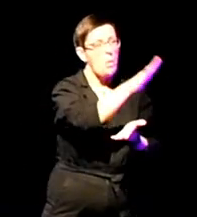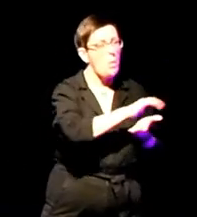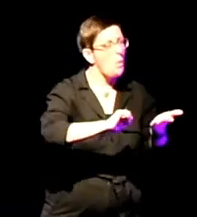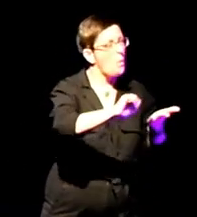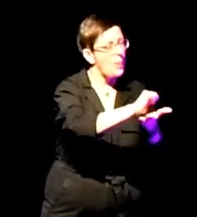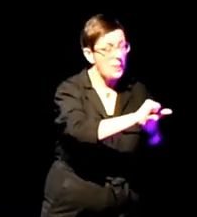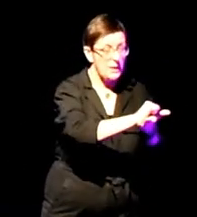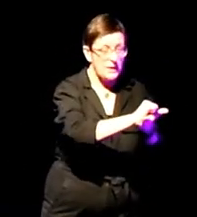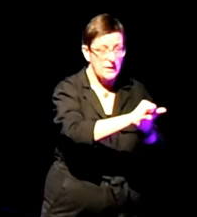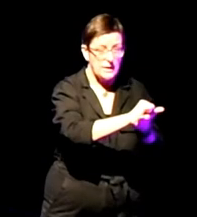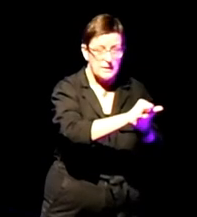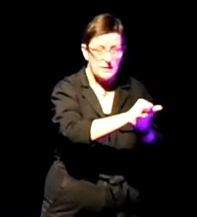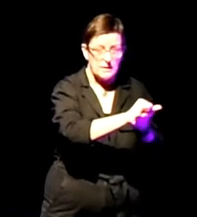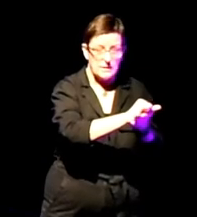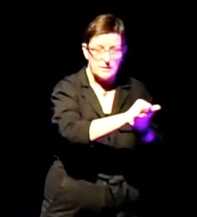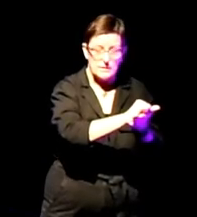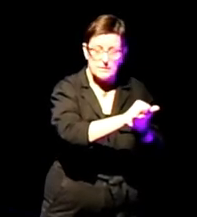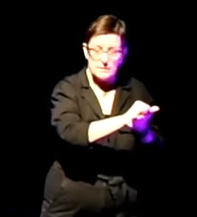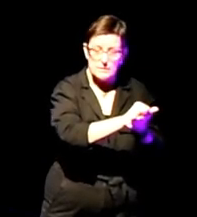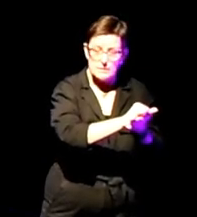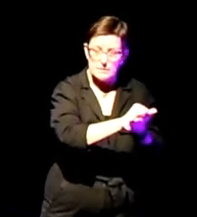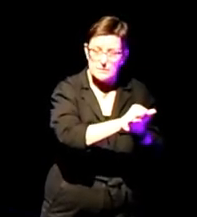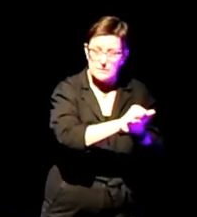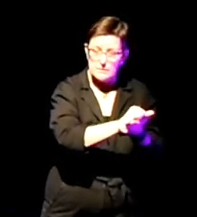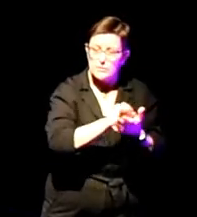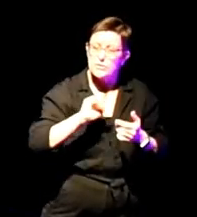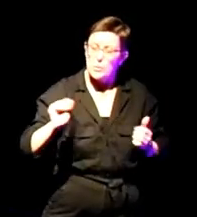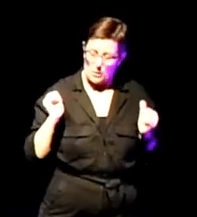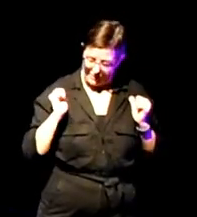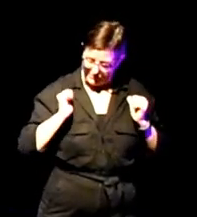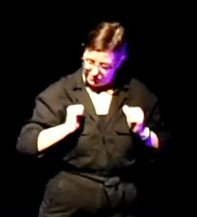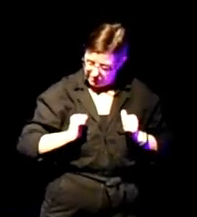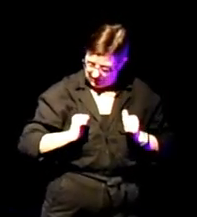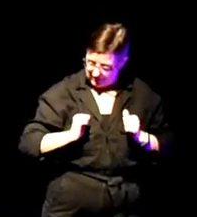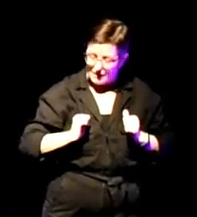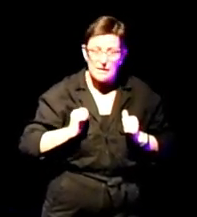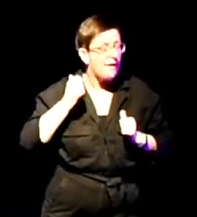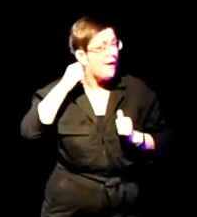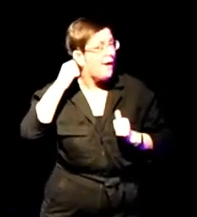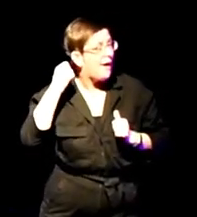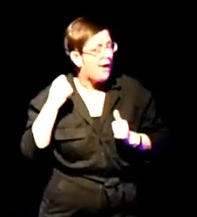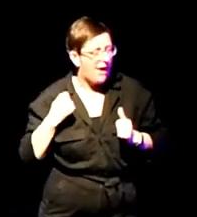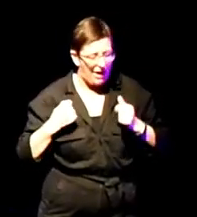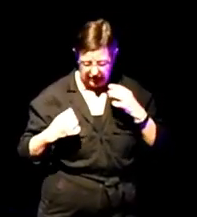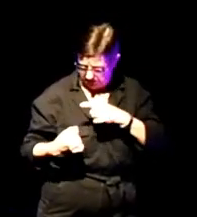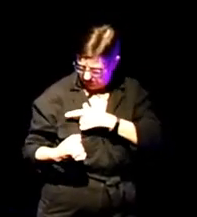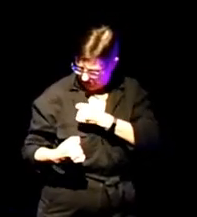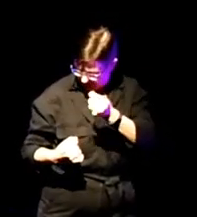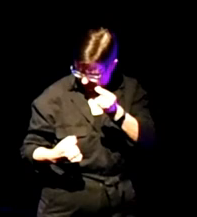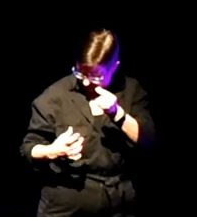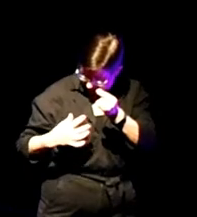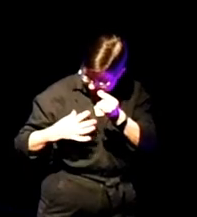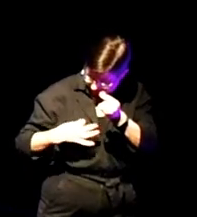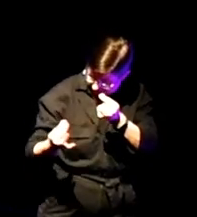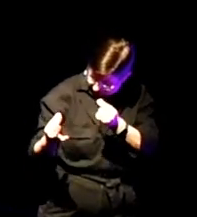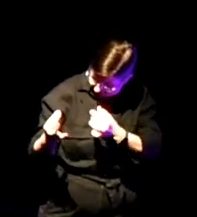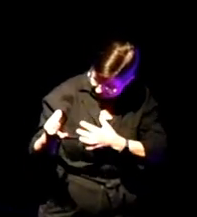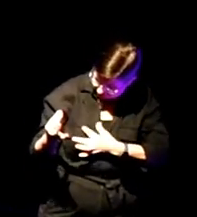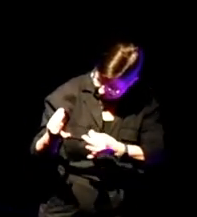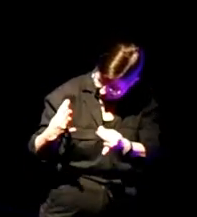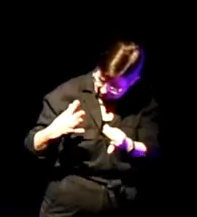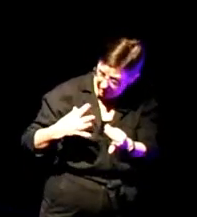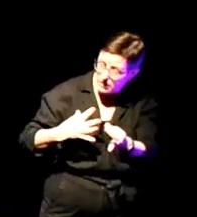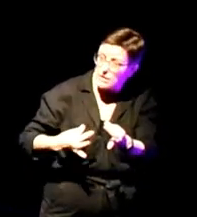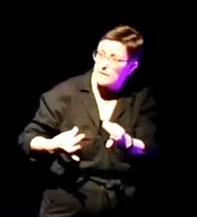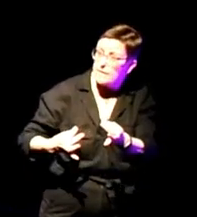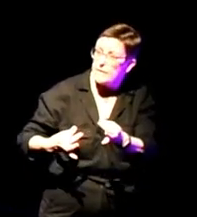How many hairs have I plucked off your jacket? How many kisses have I laid upon your